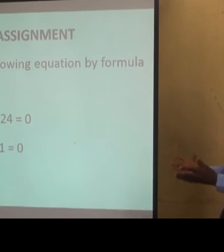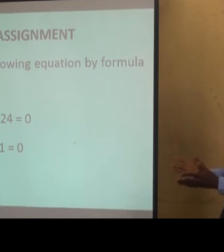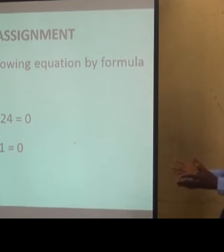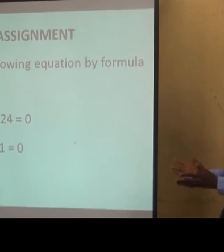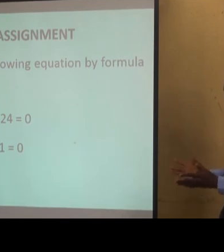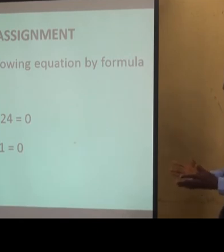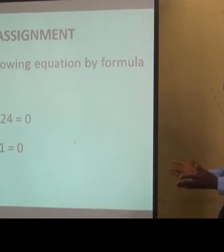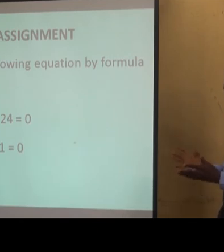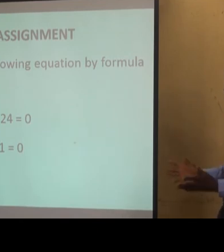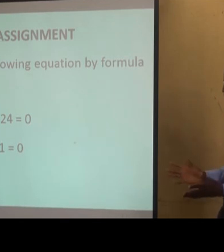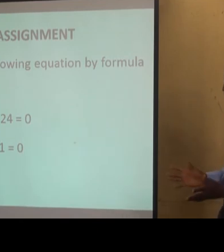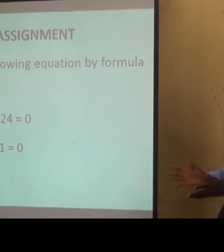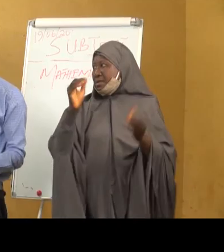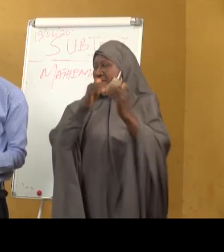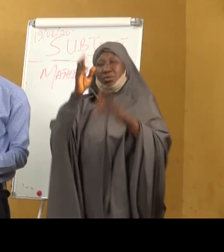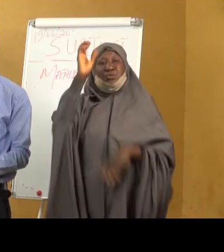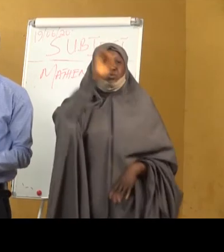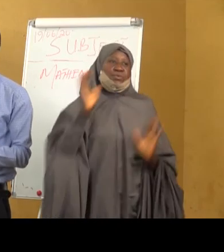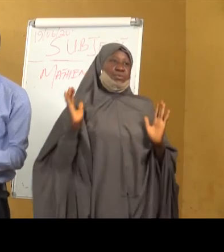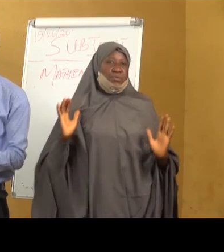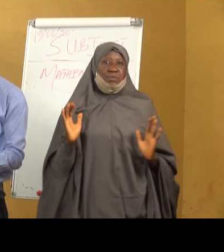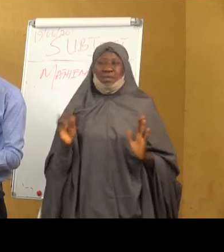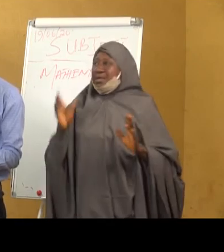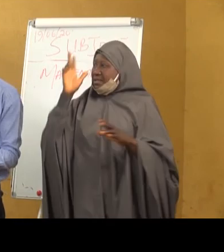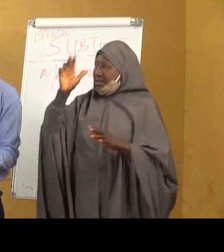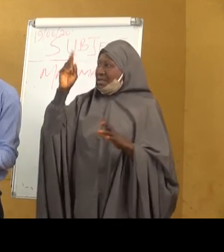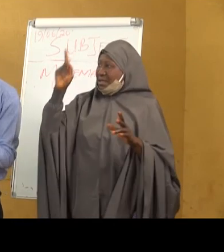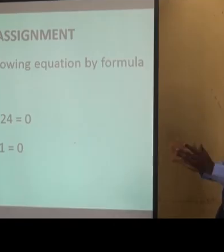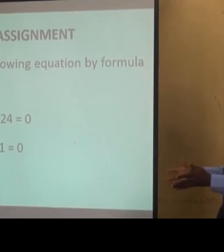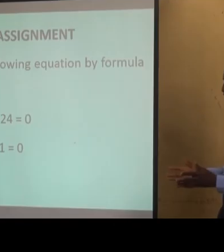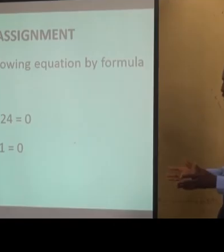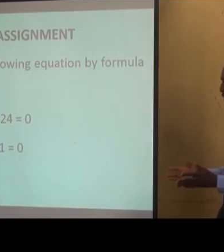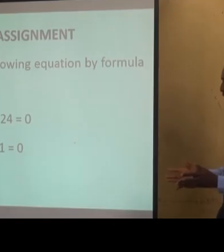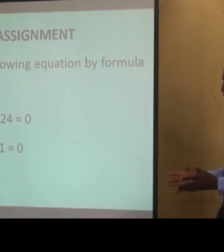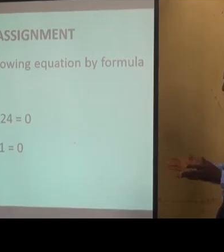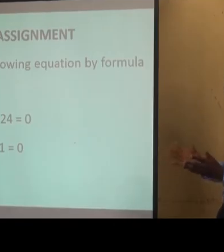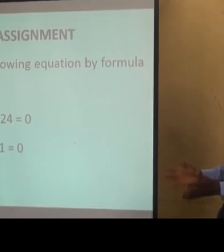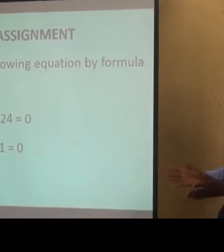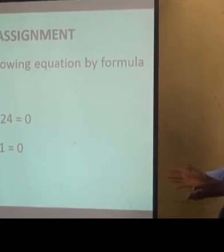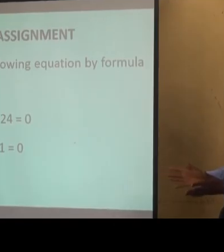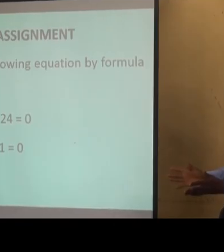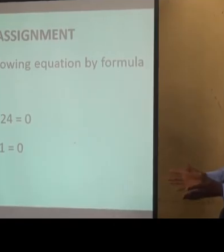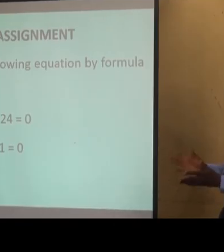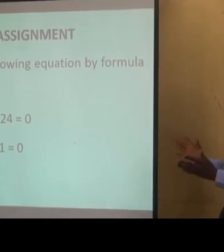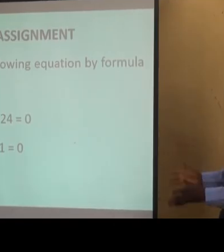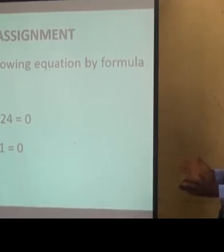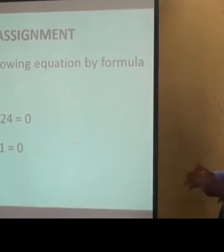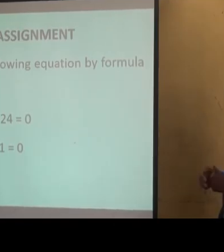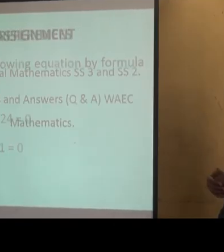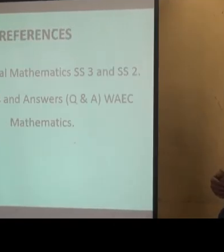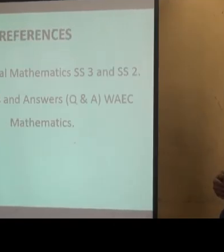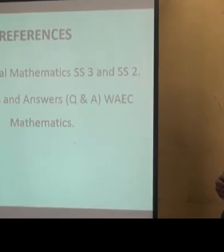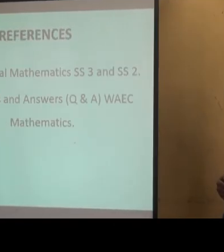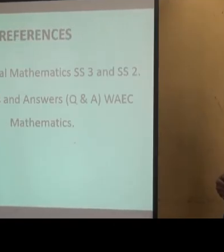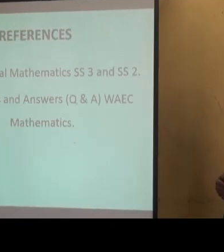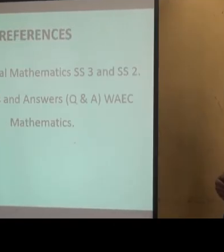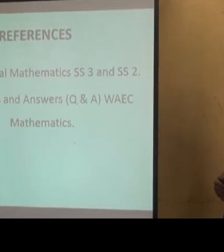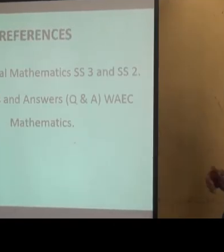2k minus 1 equals to 0. 3k squared plus 2k minus 1 equals to